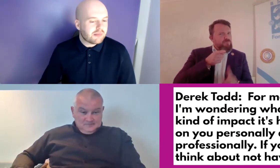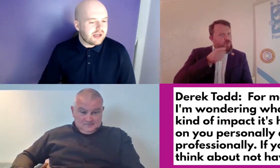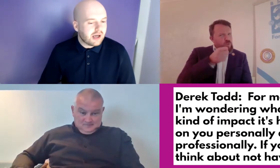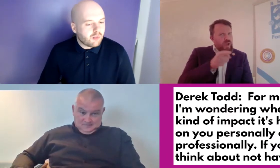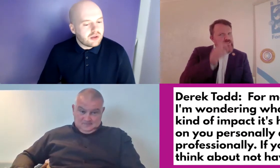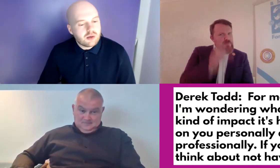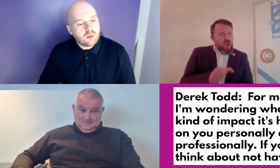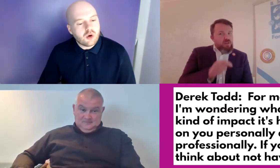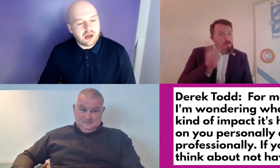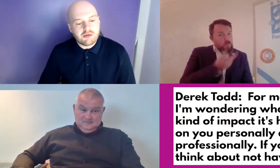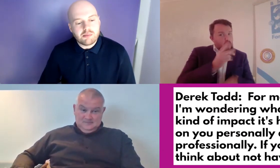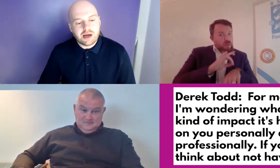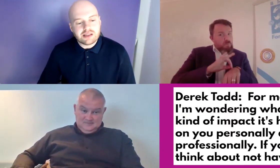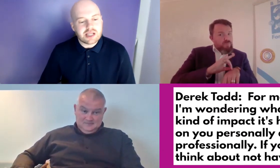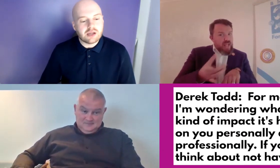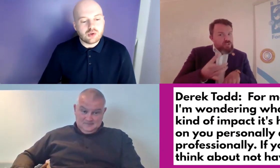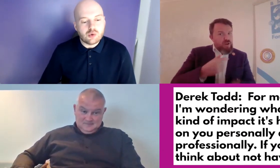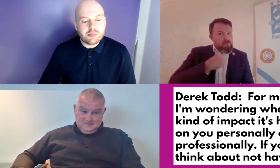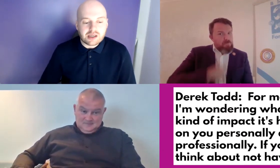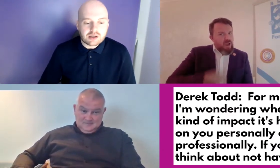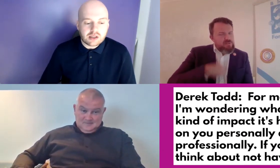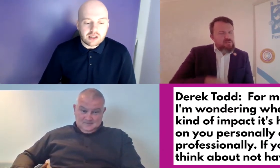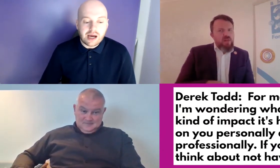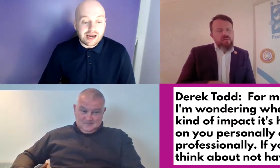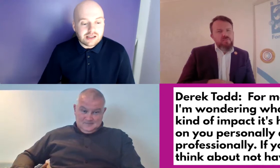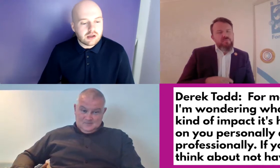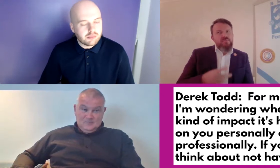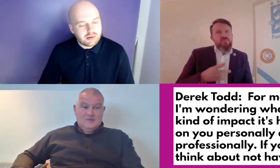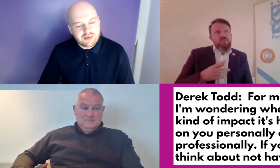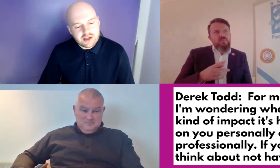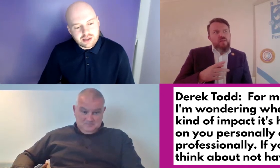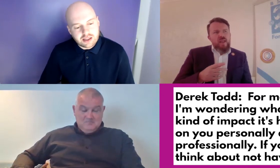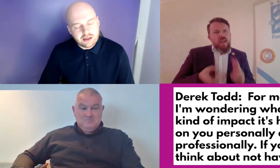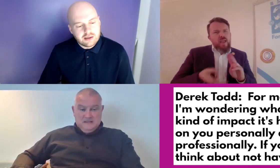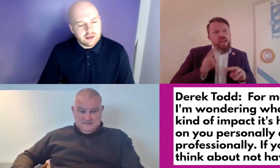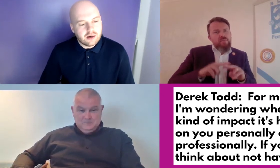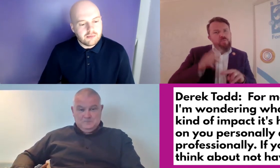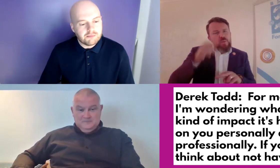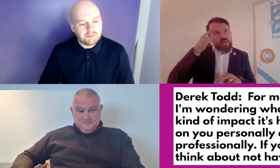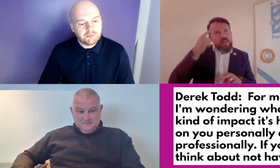For me, I'm wondering what kind of impact it's had on you personally and professionally.